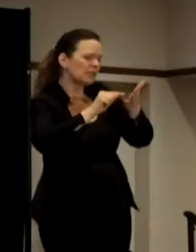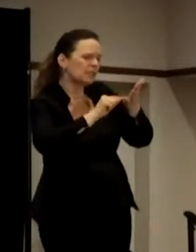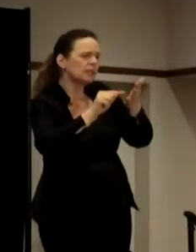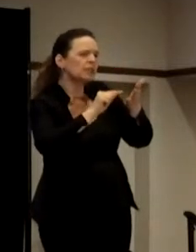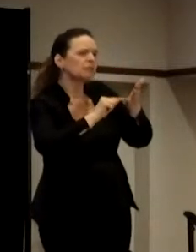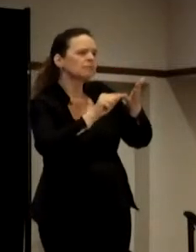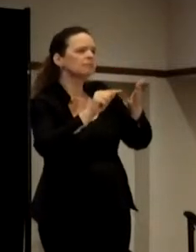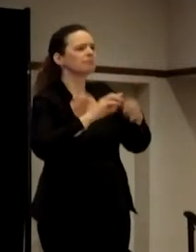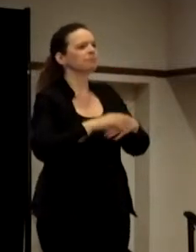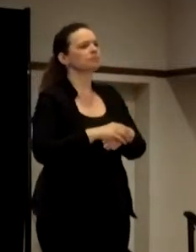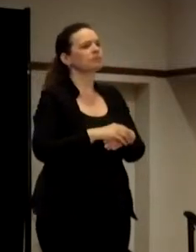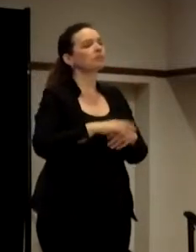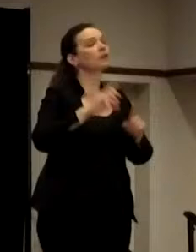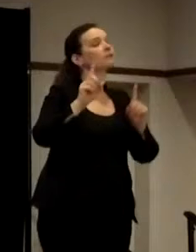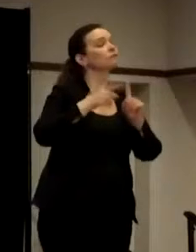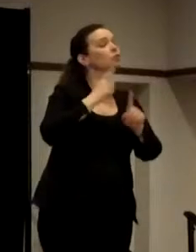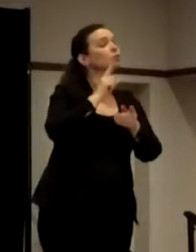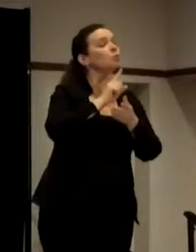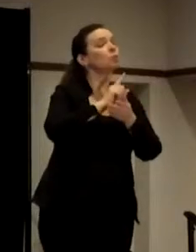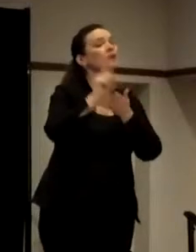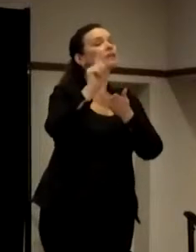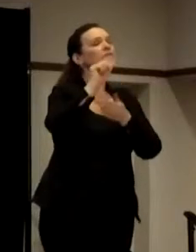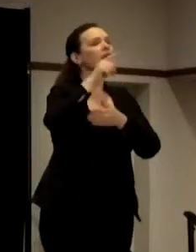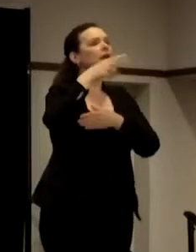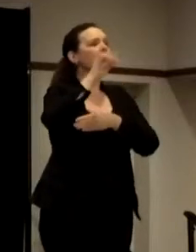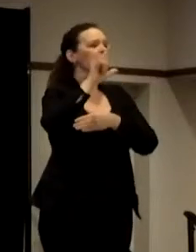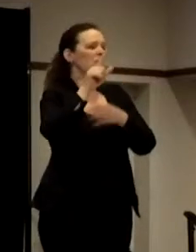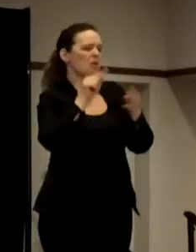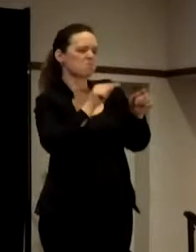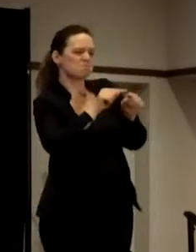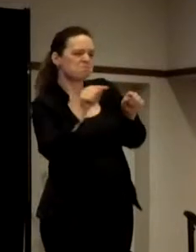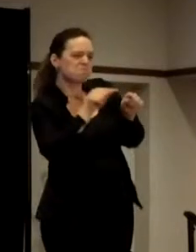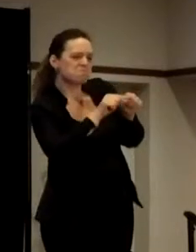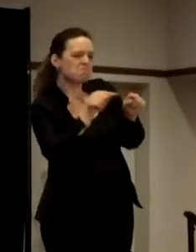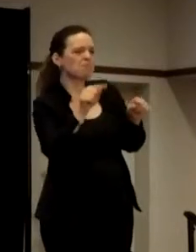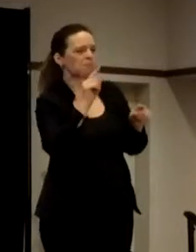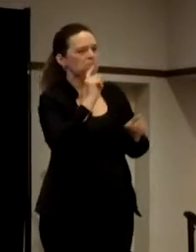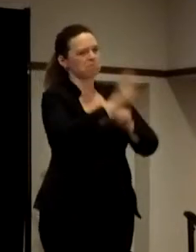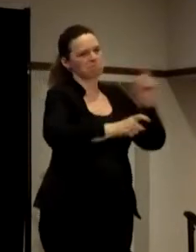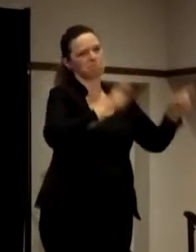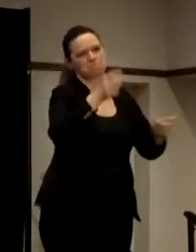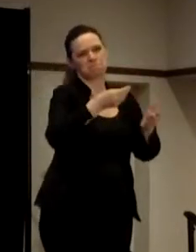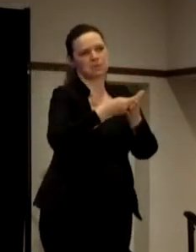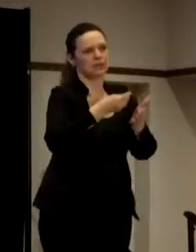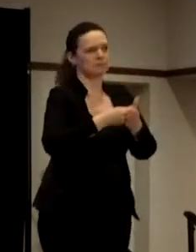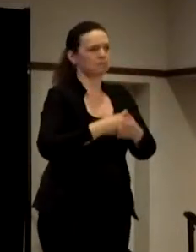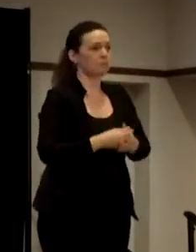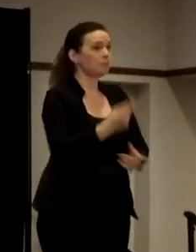getting money out the door to folks. Saying that, happy to take questions.